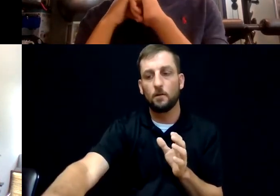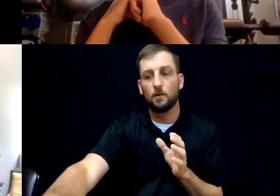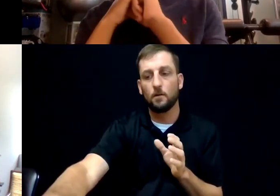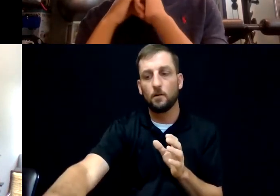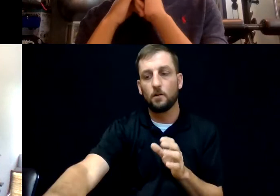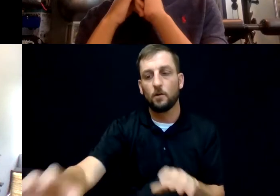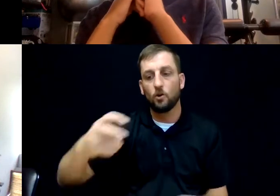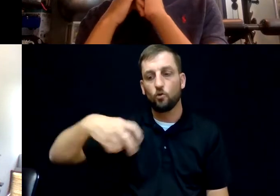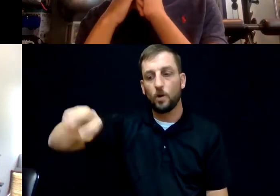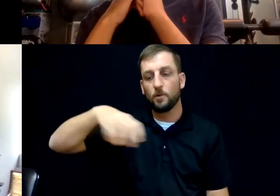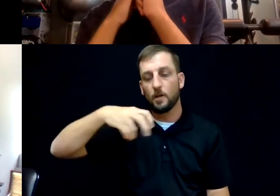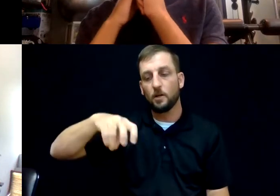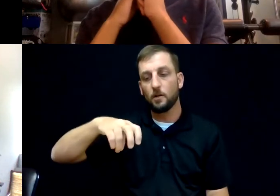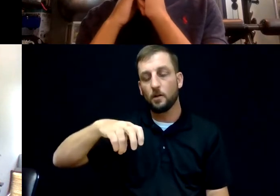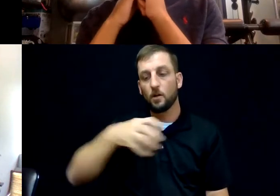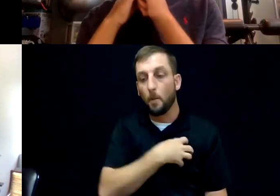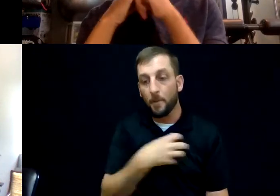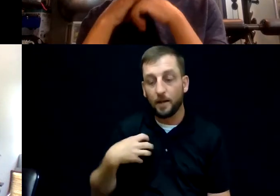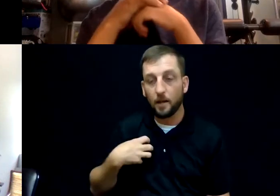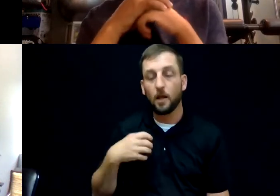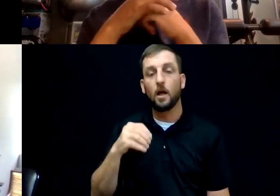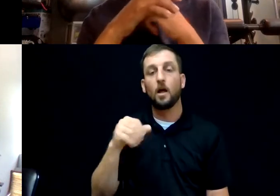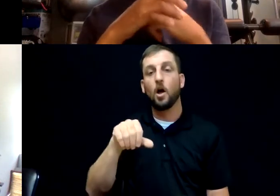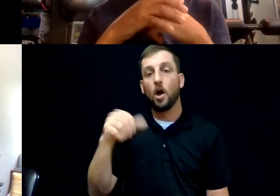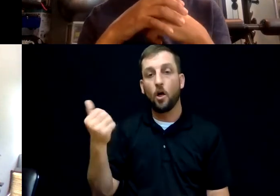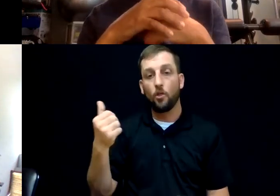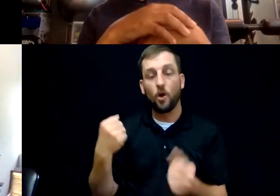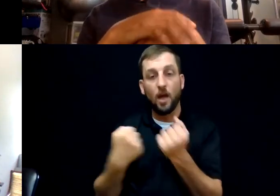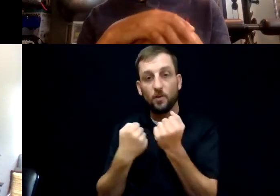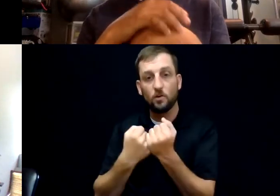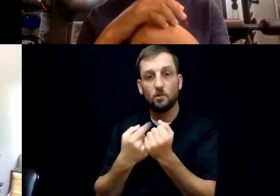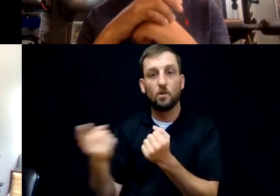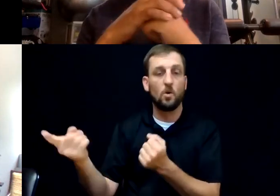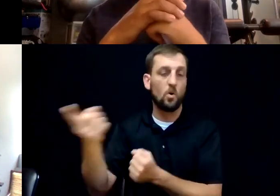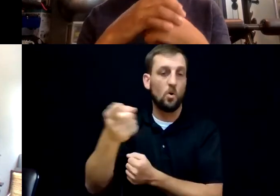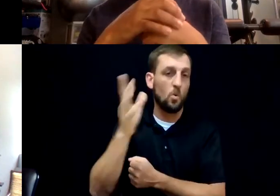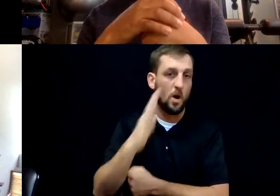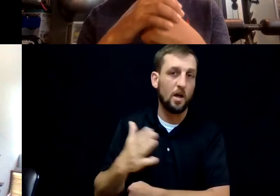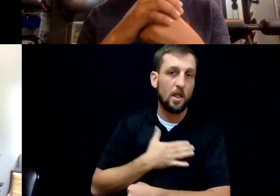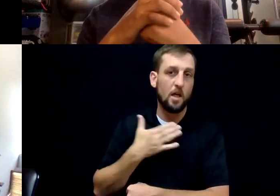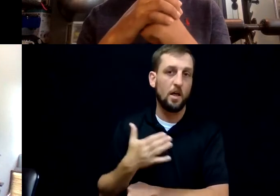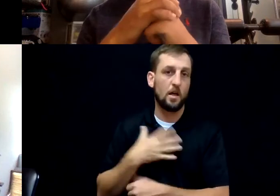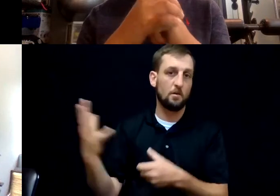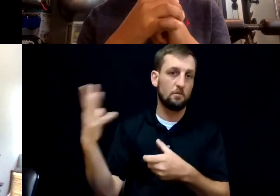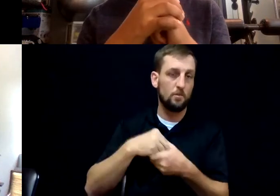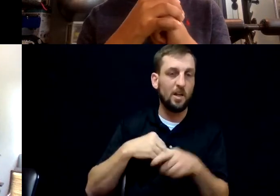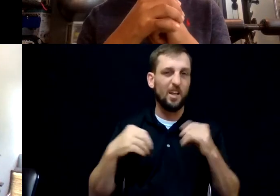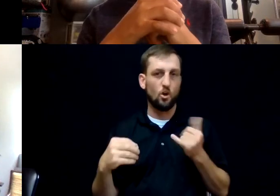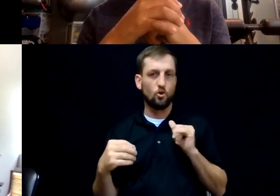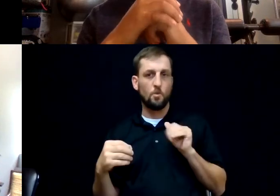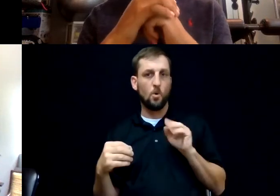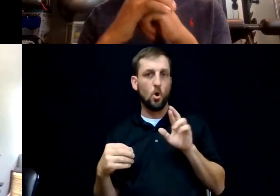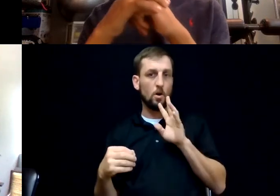Transportation Committee and other advocates similarly situated will gladly participate in helping in that. So if there's